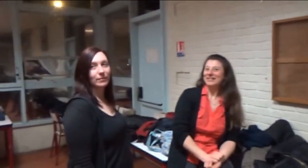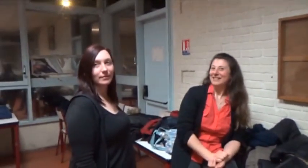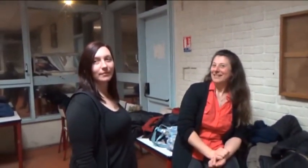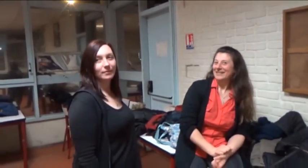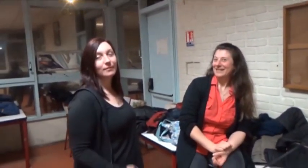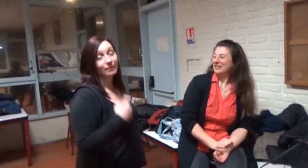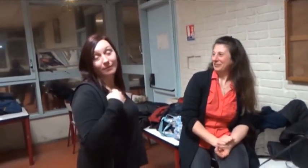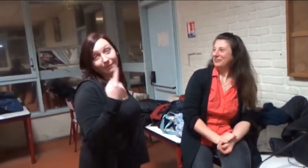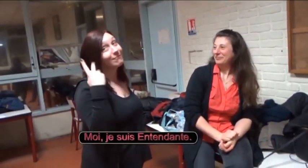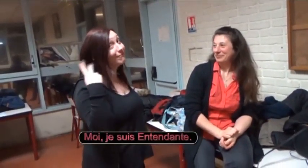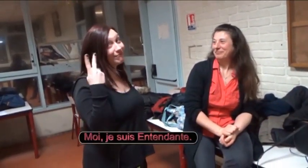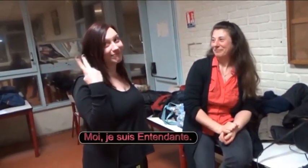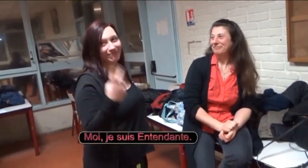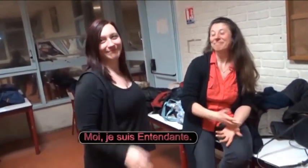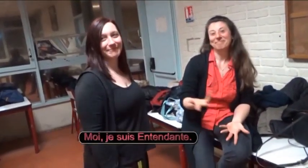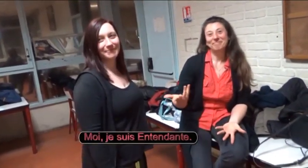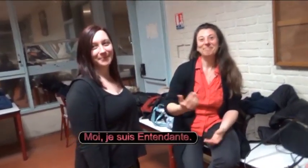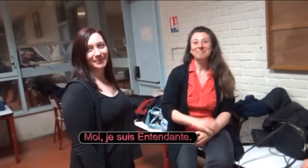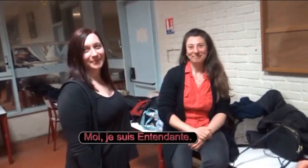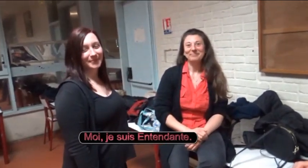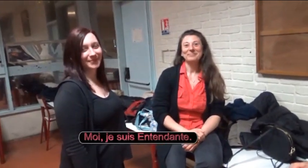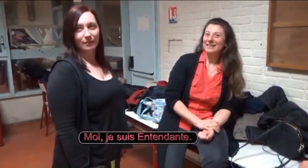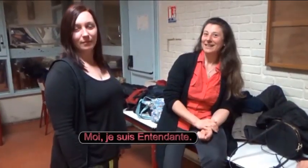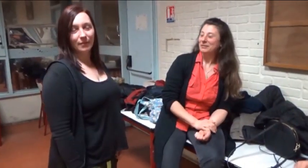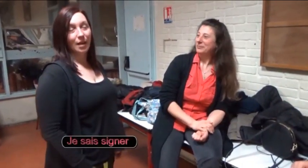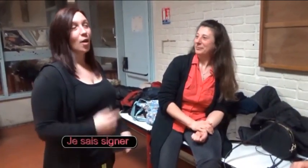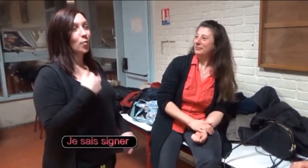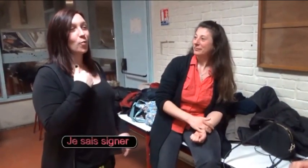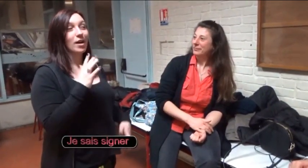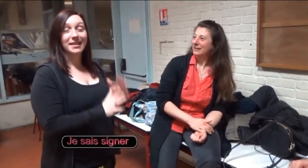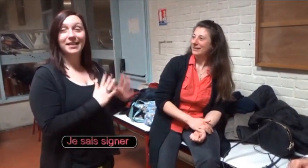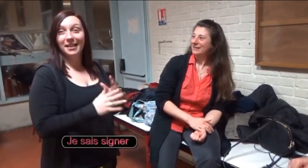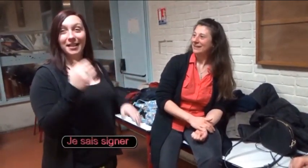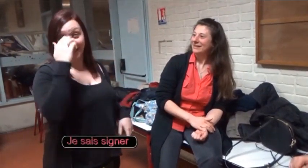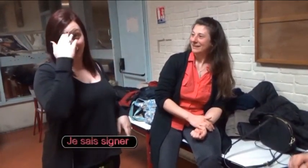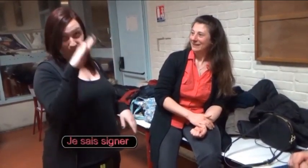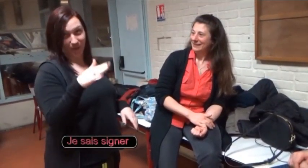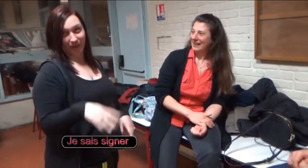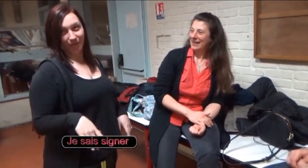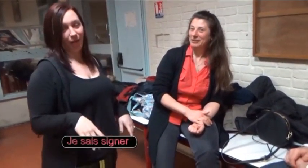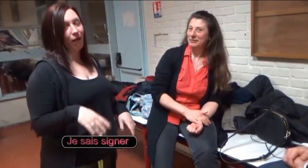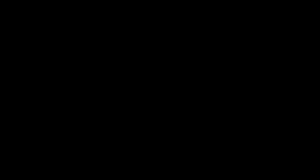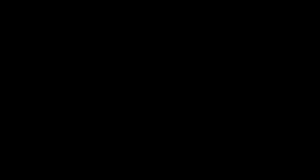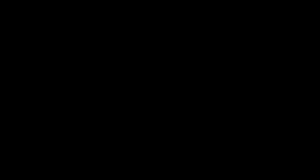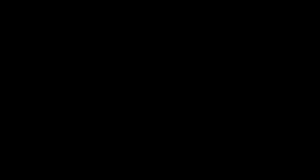to get on the sun, take it easy, take it easy, oh,